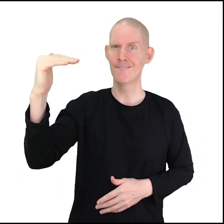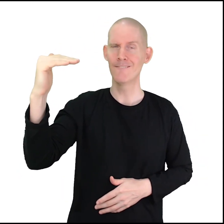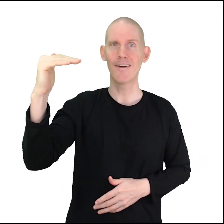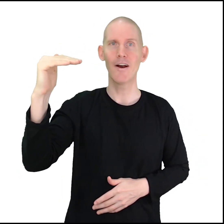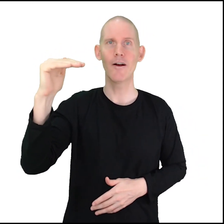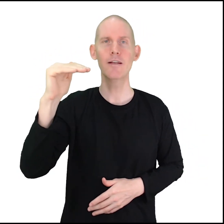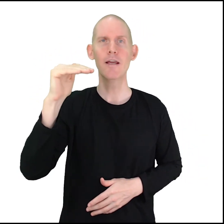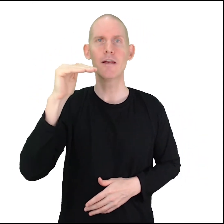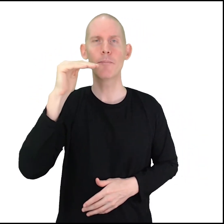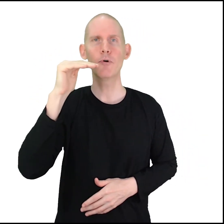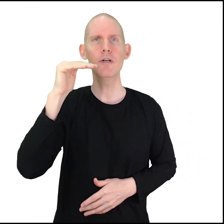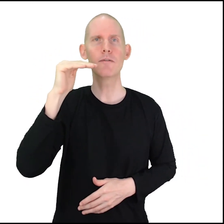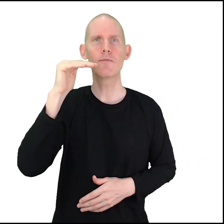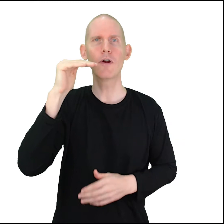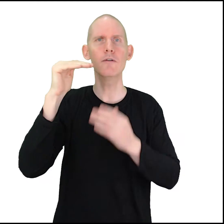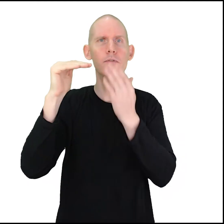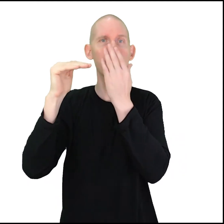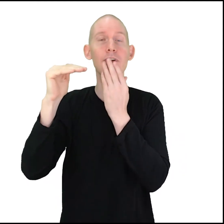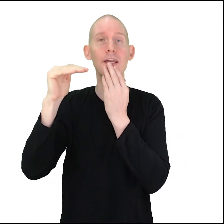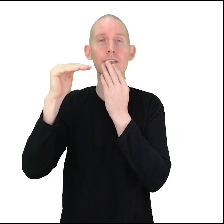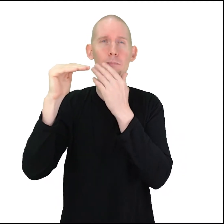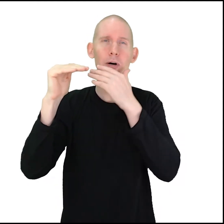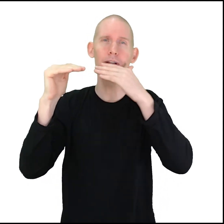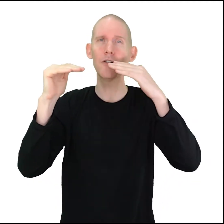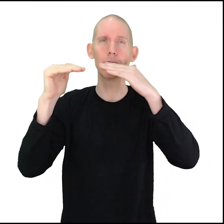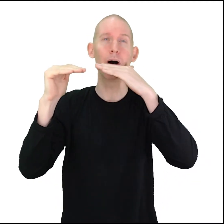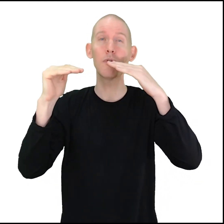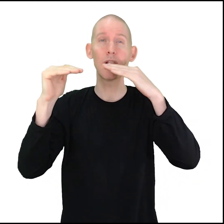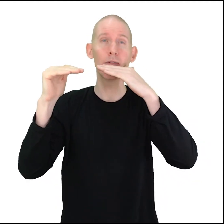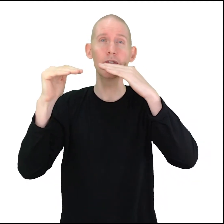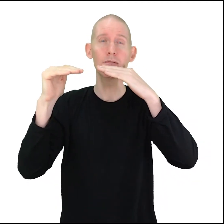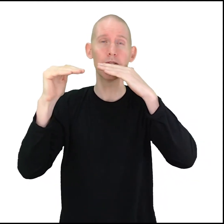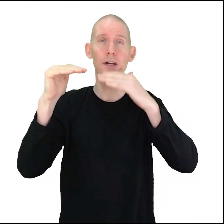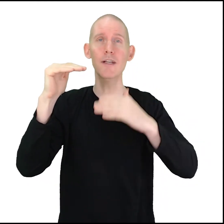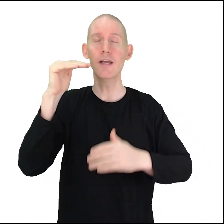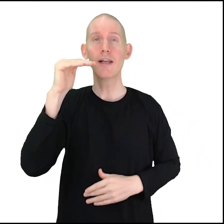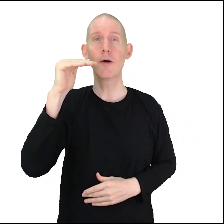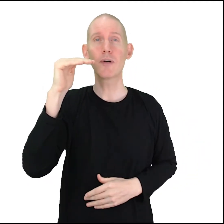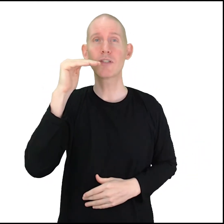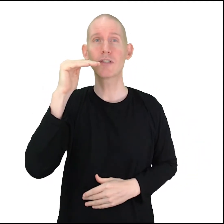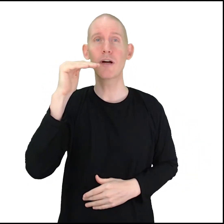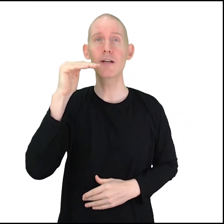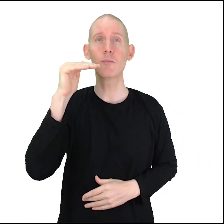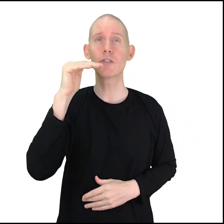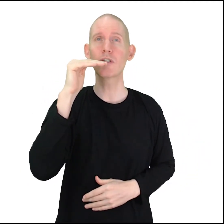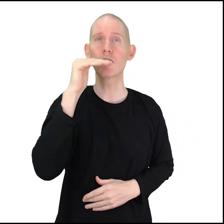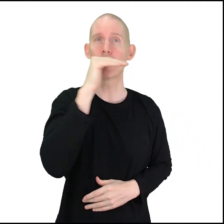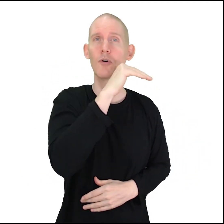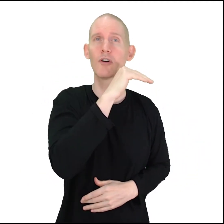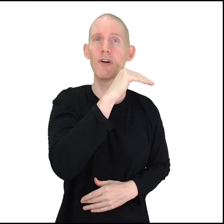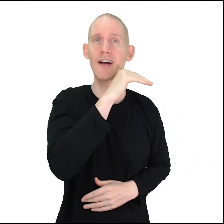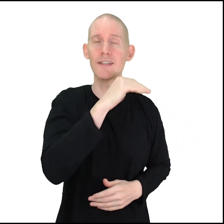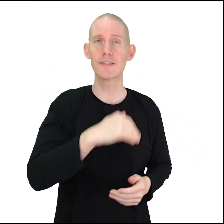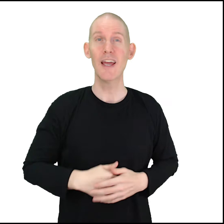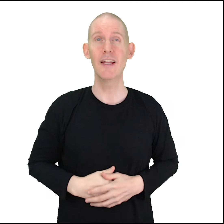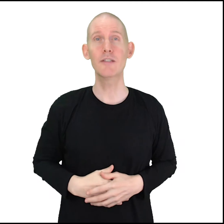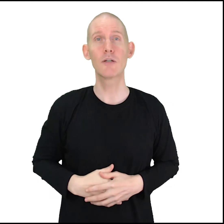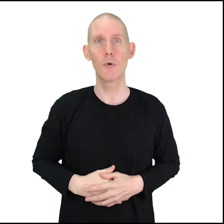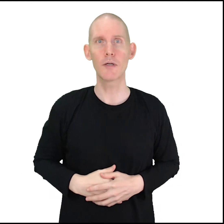All right. Now put it in front of your face, about at your mouth level. All right. Now we're going to start and we're just going to go across. And it's a quick